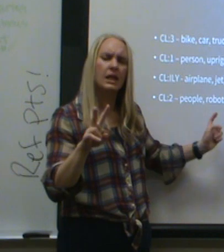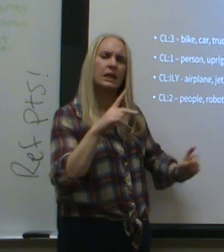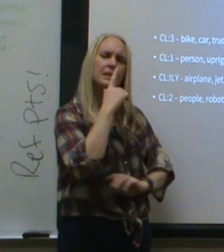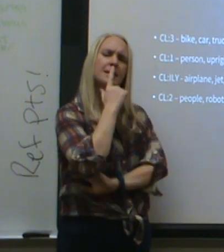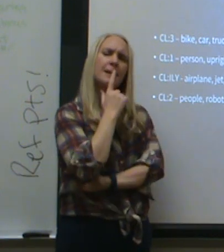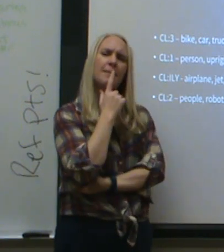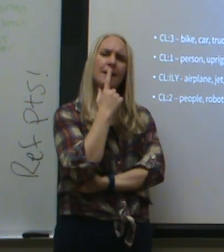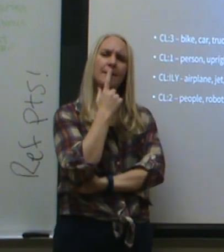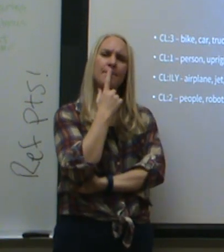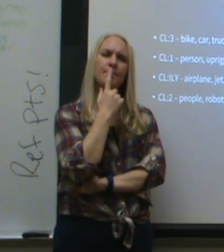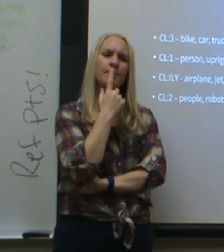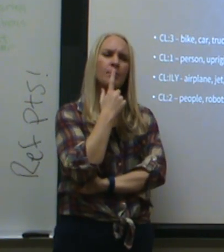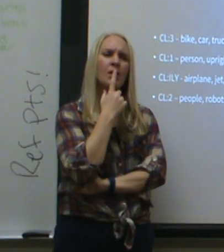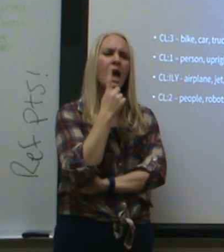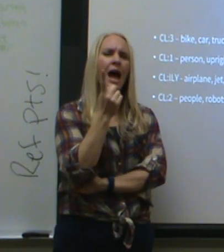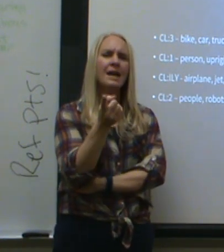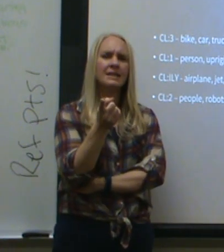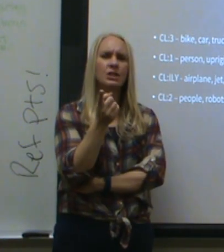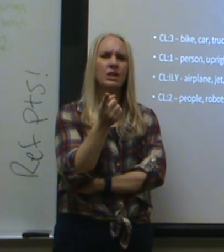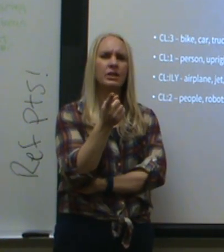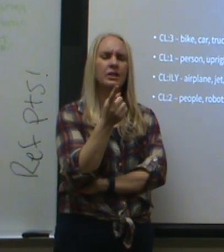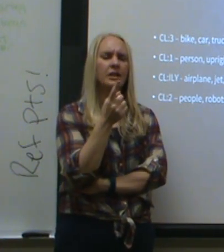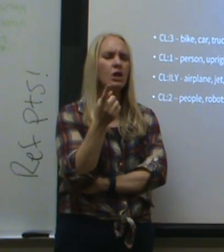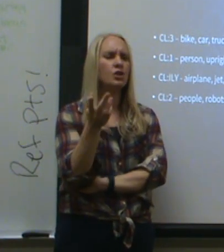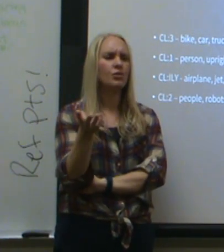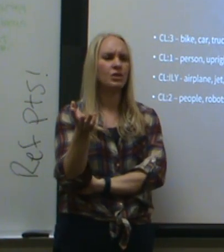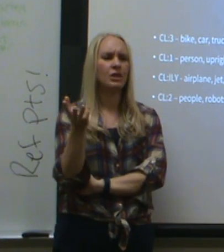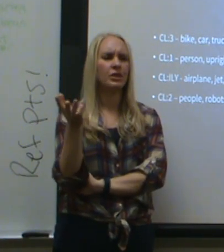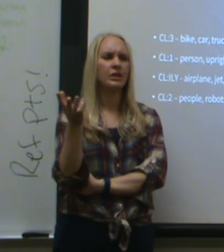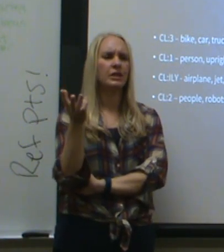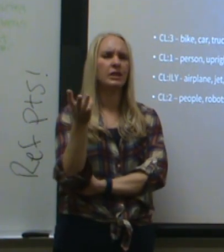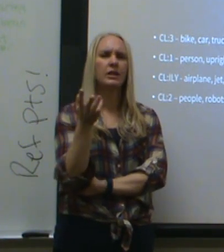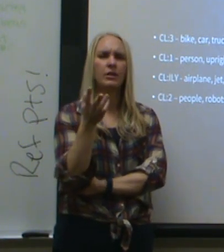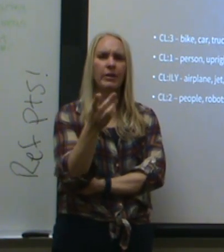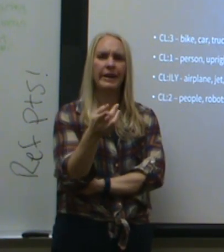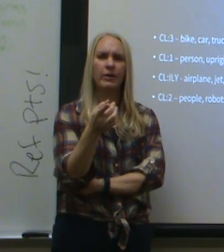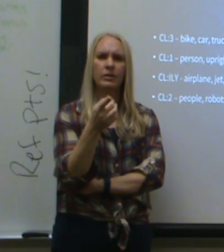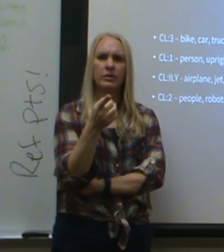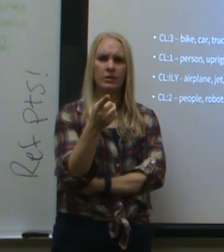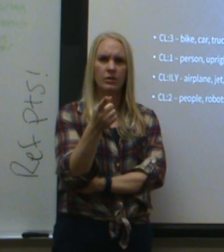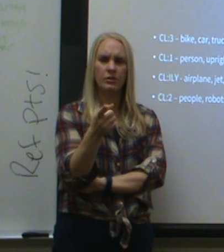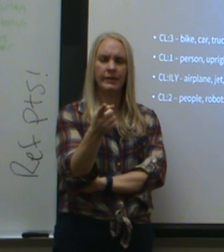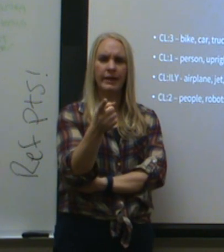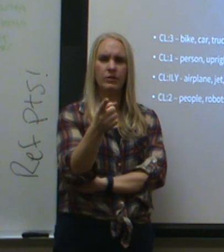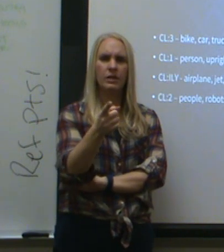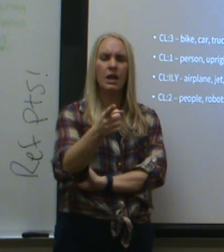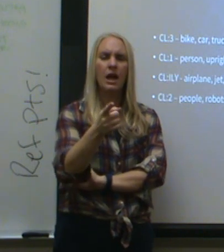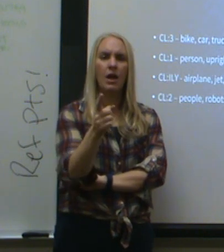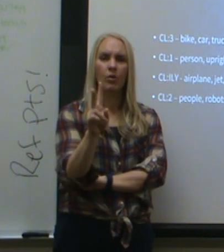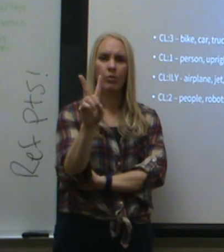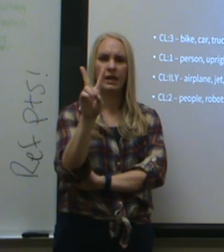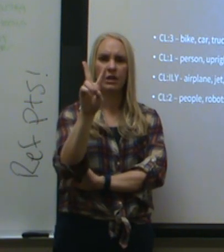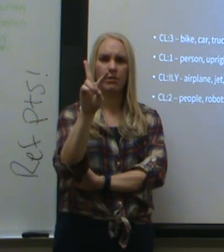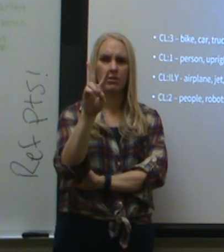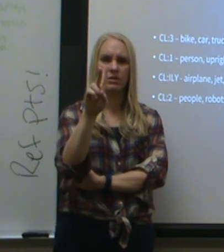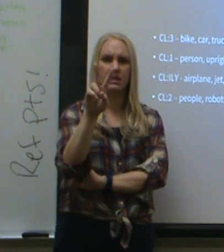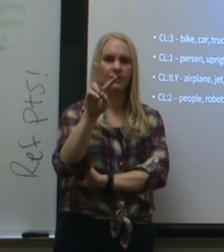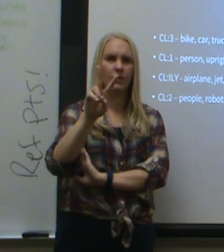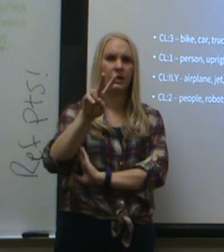Let's think about it. Ask each other, shoot each other, right now. Do it right now. What can you use this for